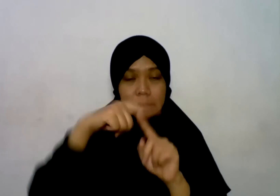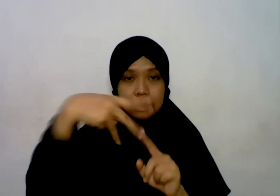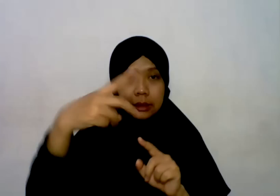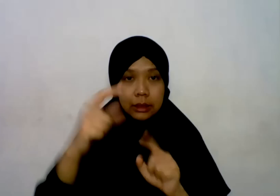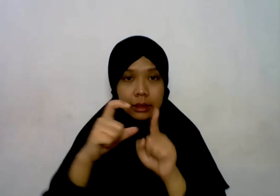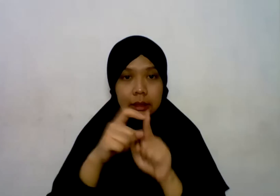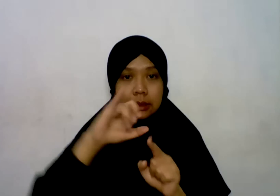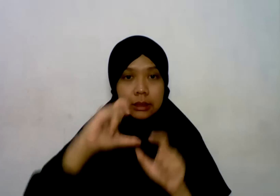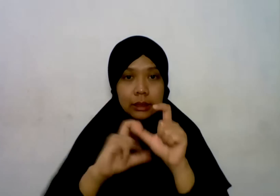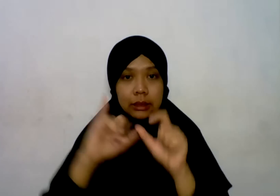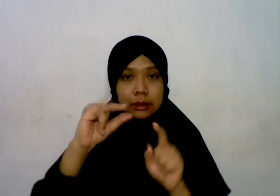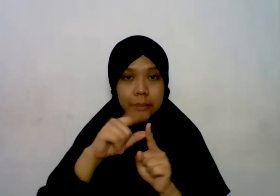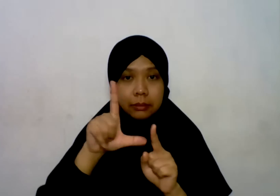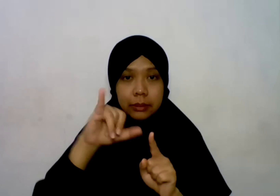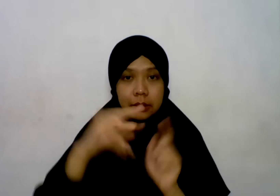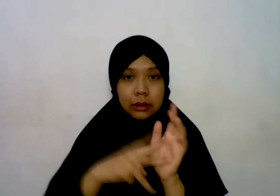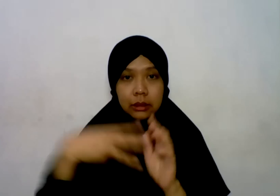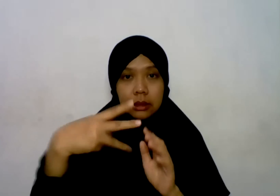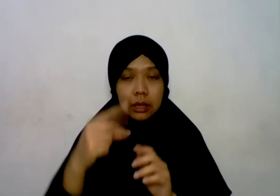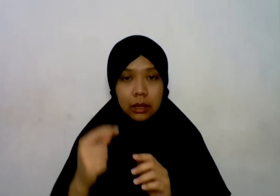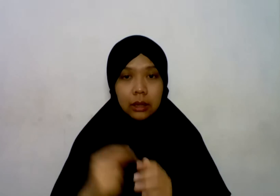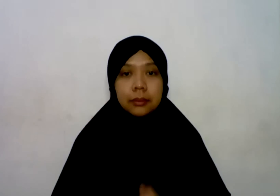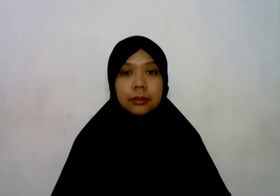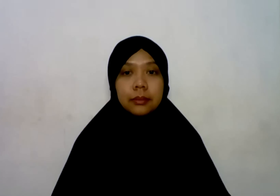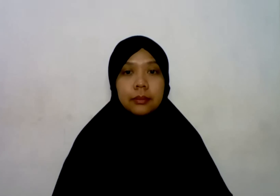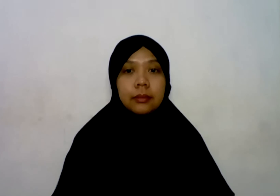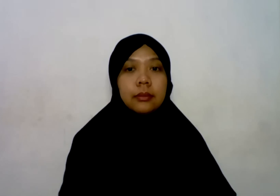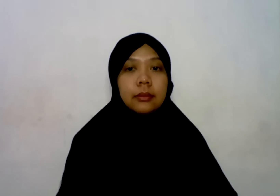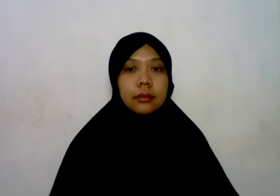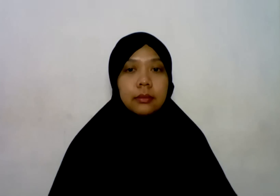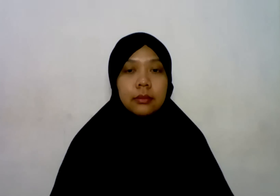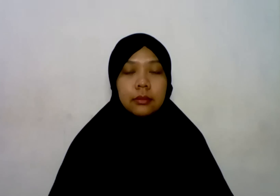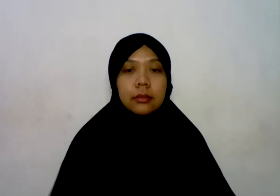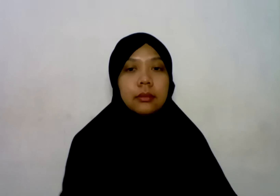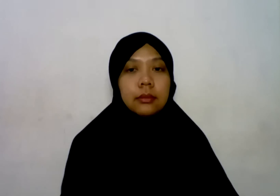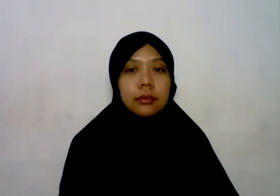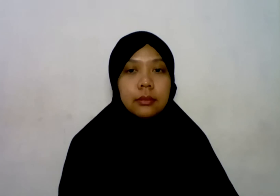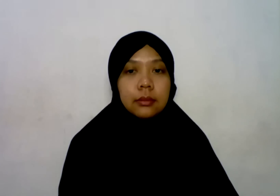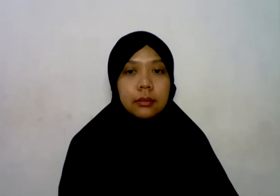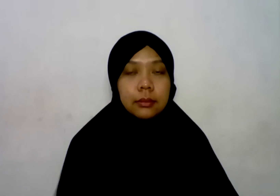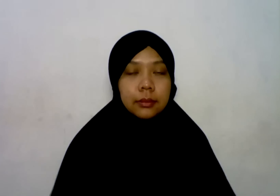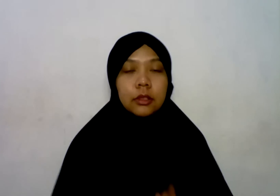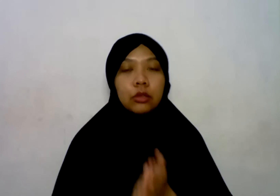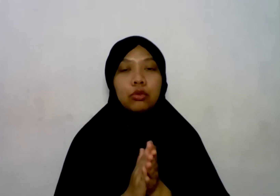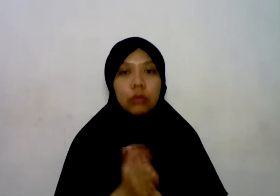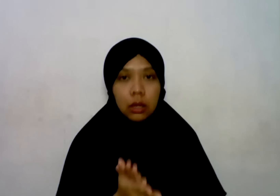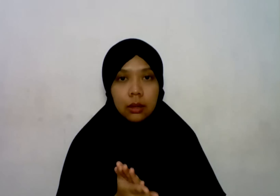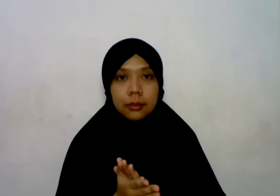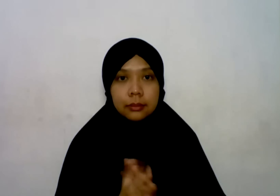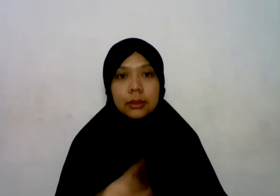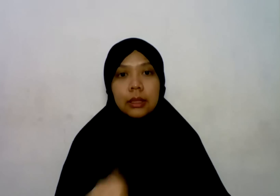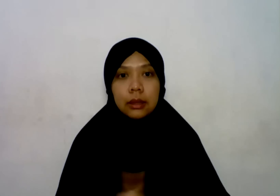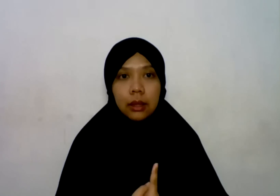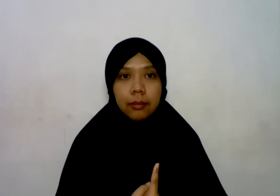we are initiating currently. However, and also we not have